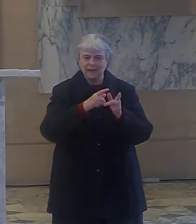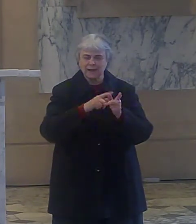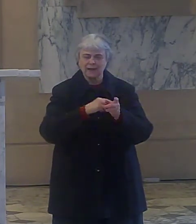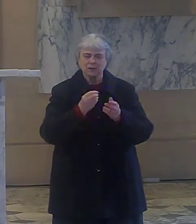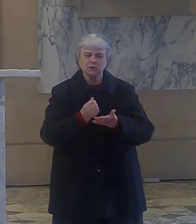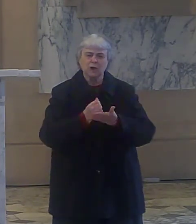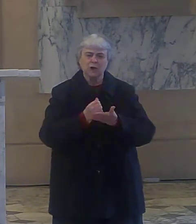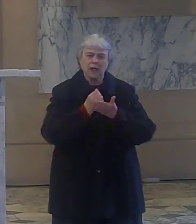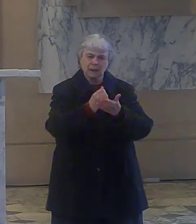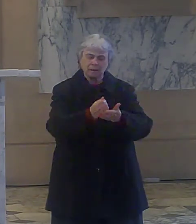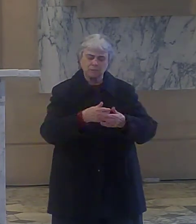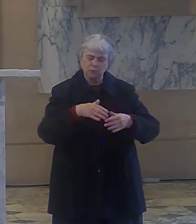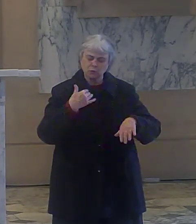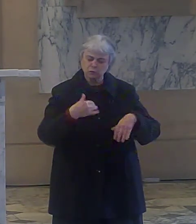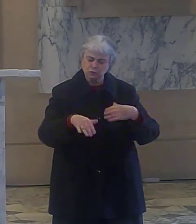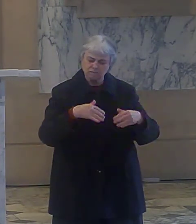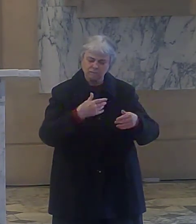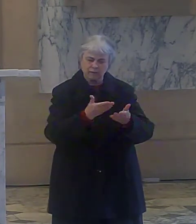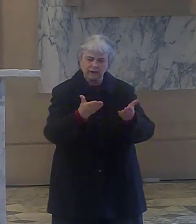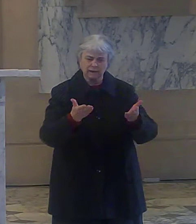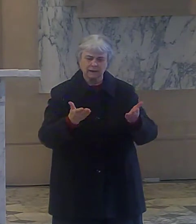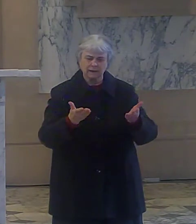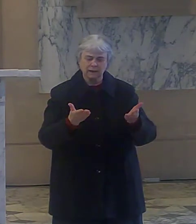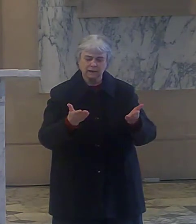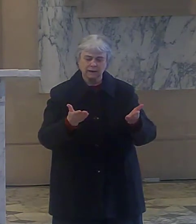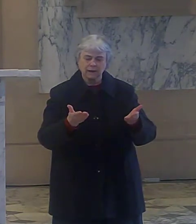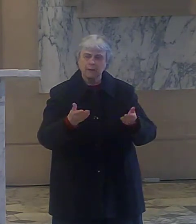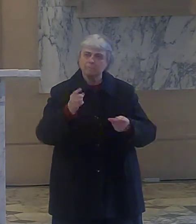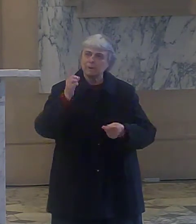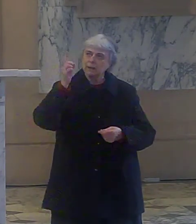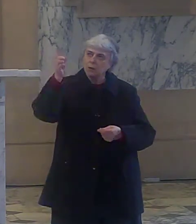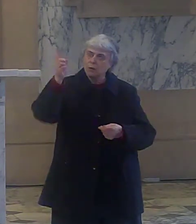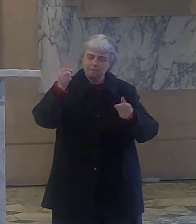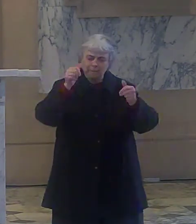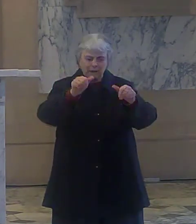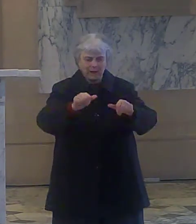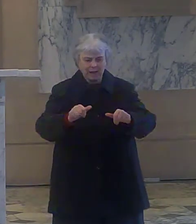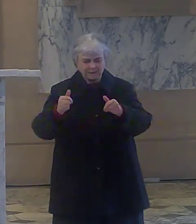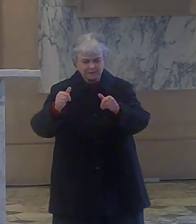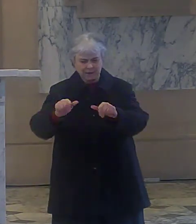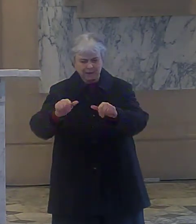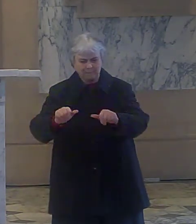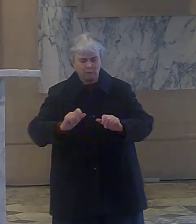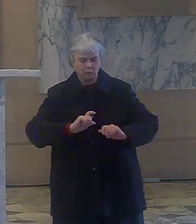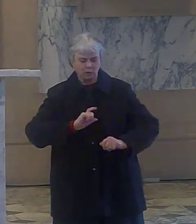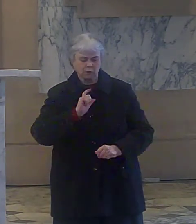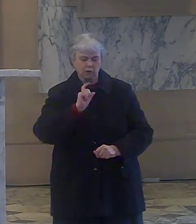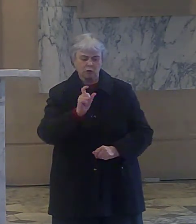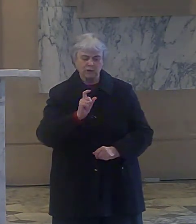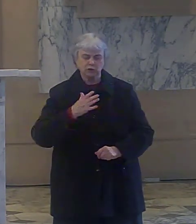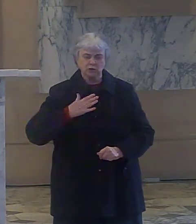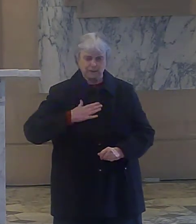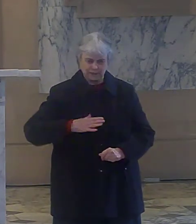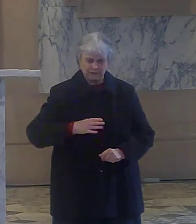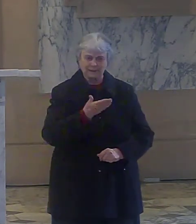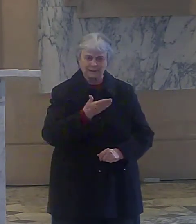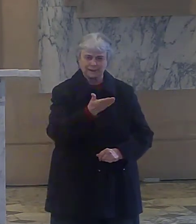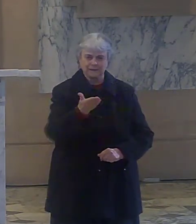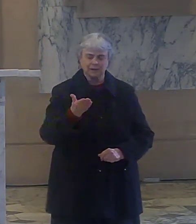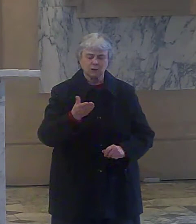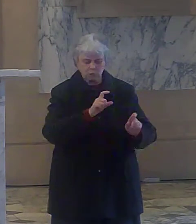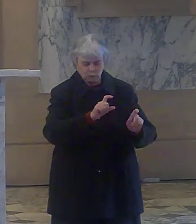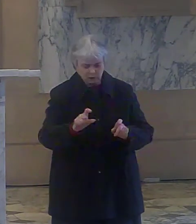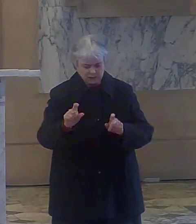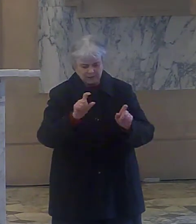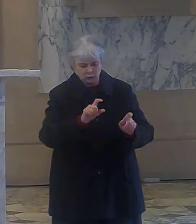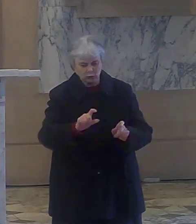suffering may god give bless them with the courage that they need to continue their great